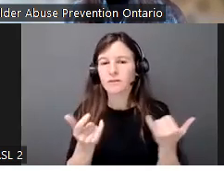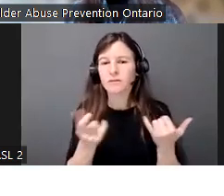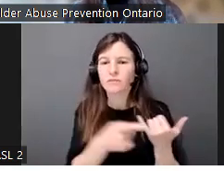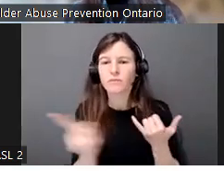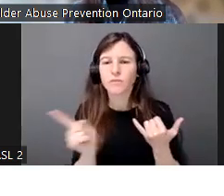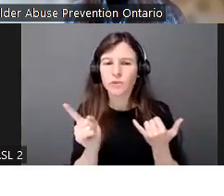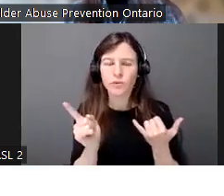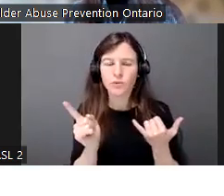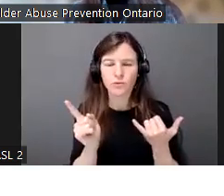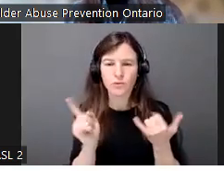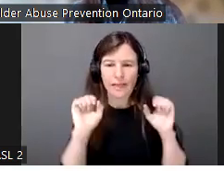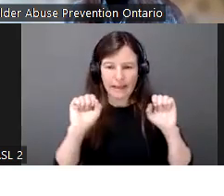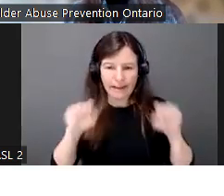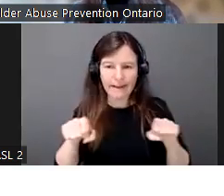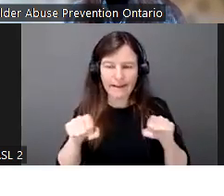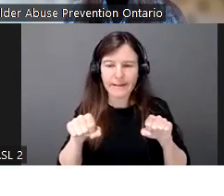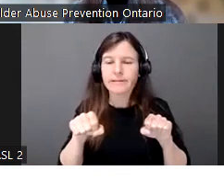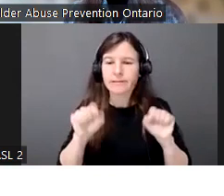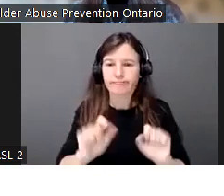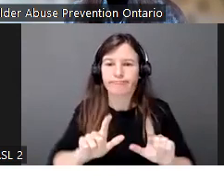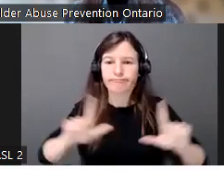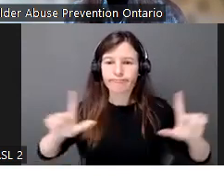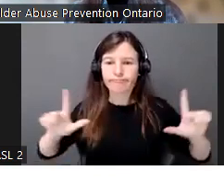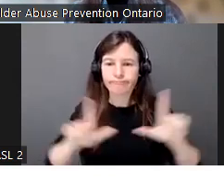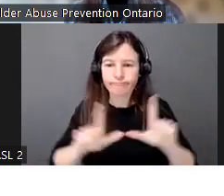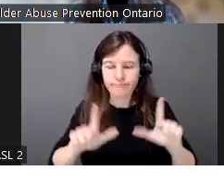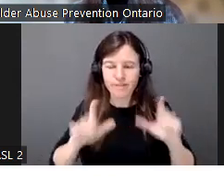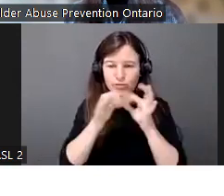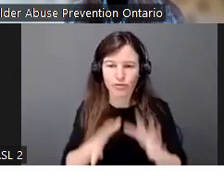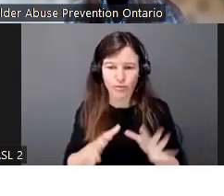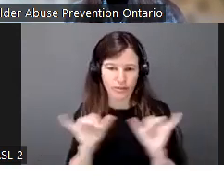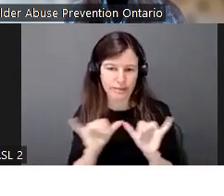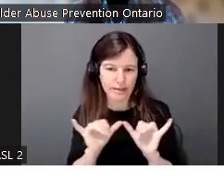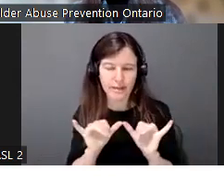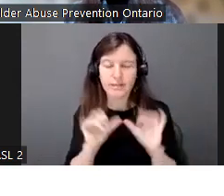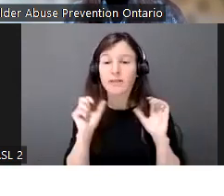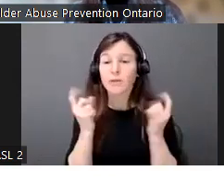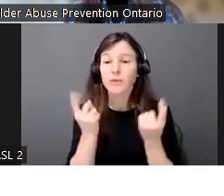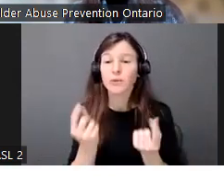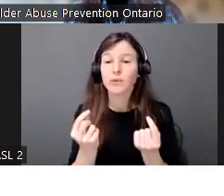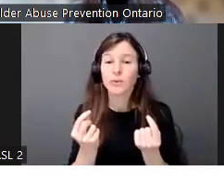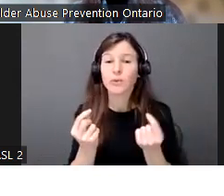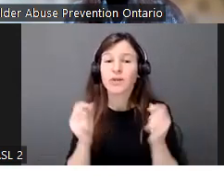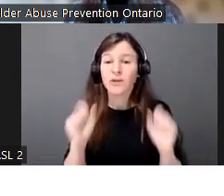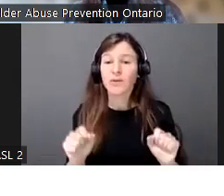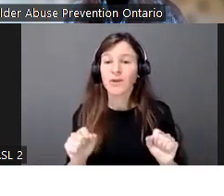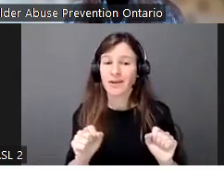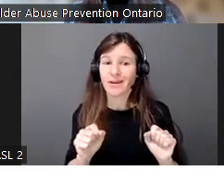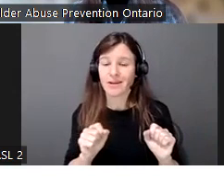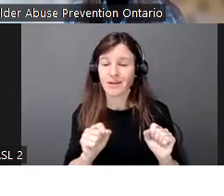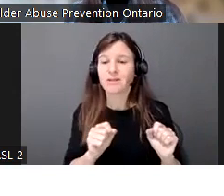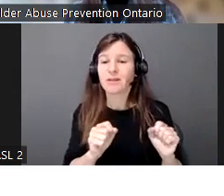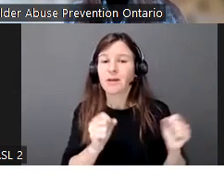make them on your screen a little larger if you choose. You can either pull the screen across to make the